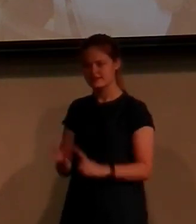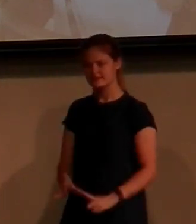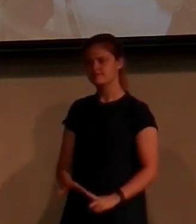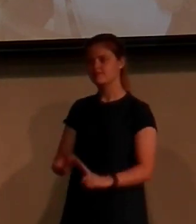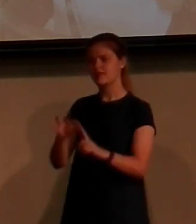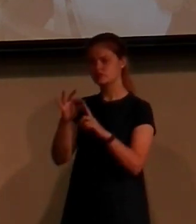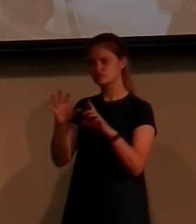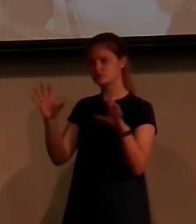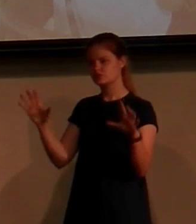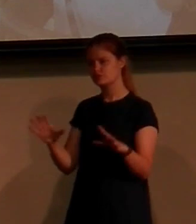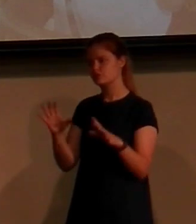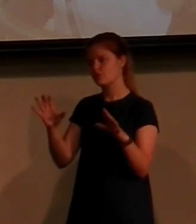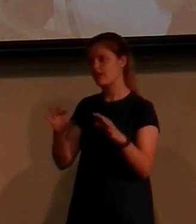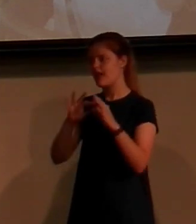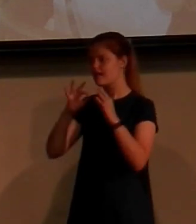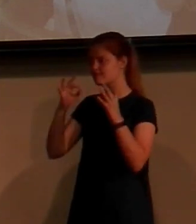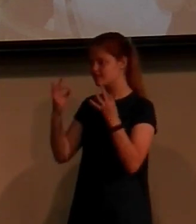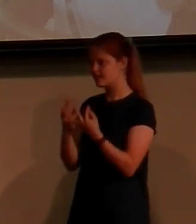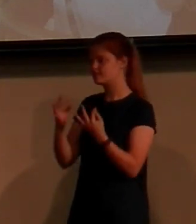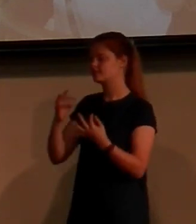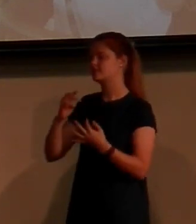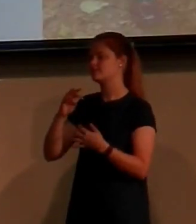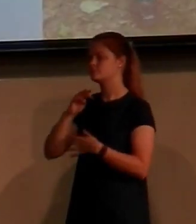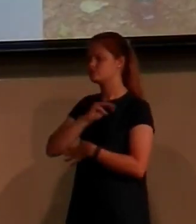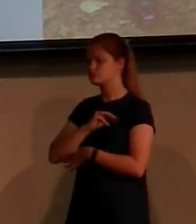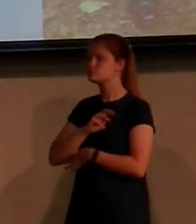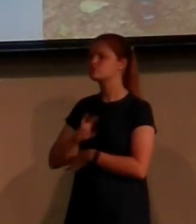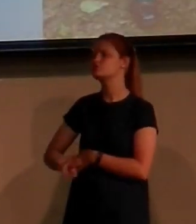a family mission trip.